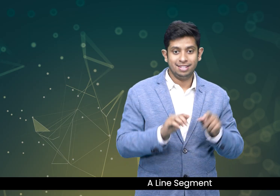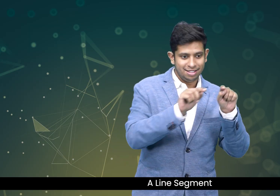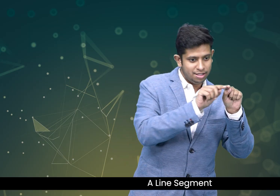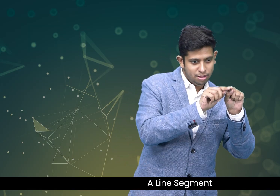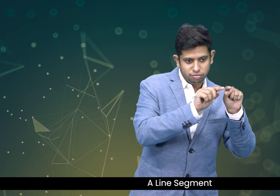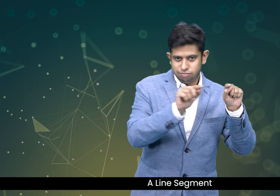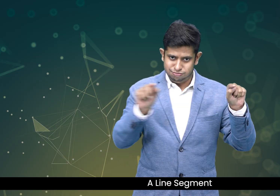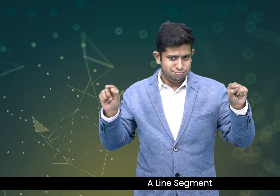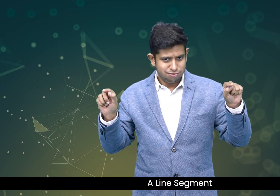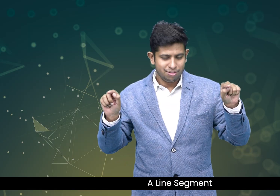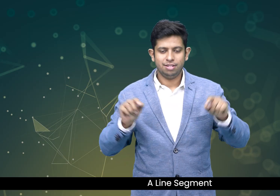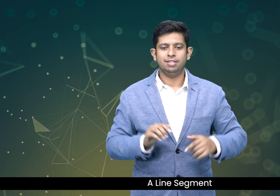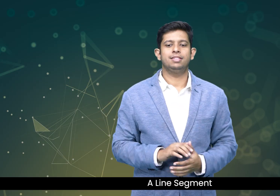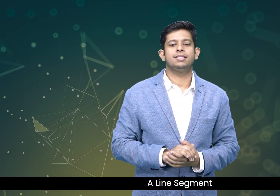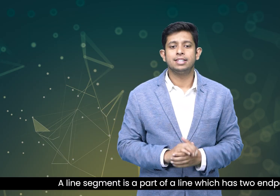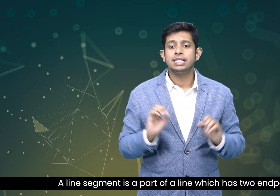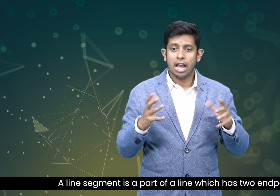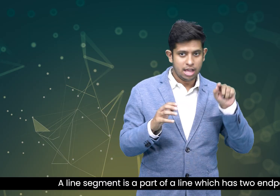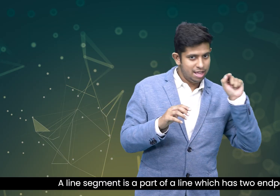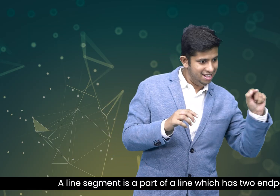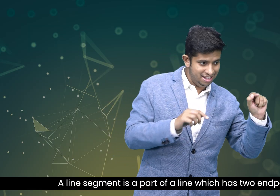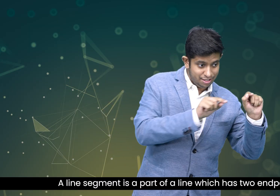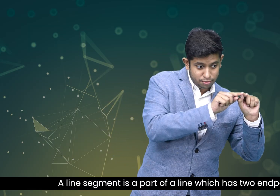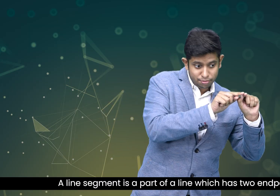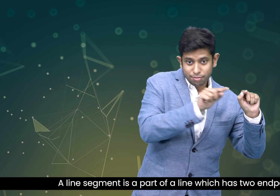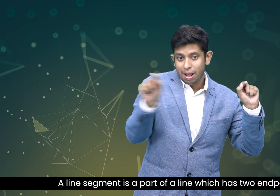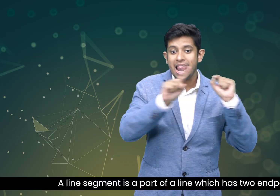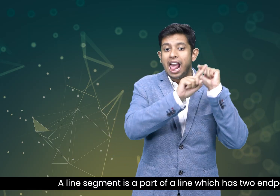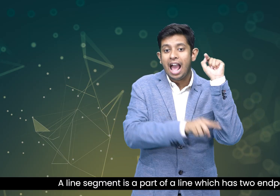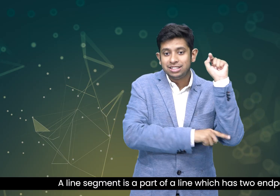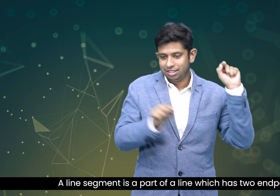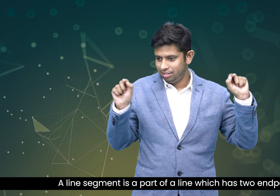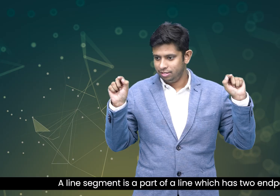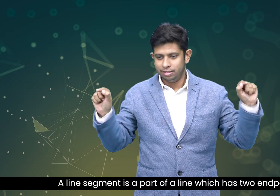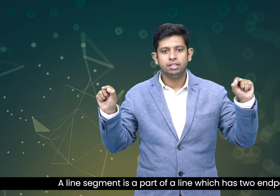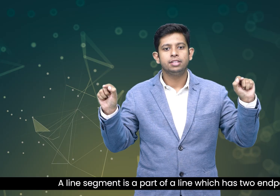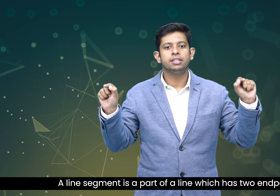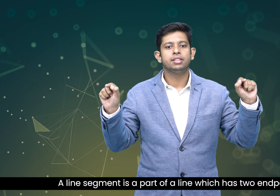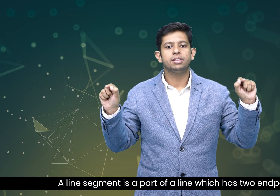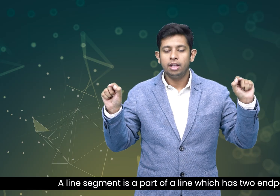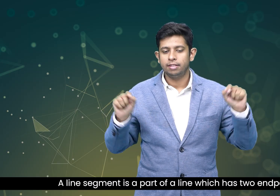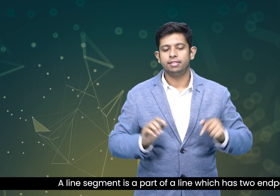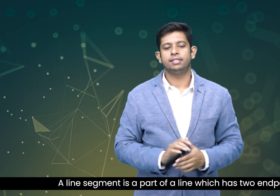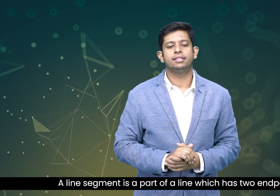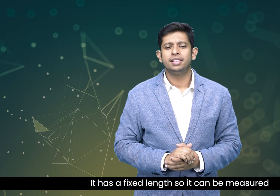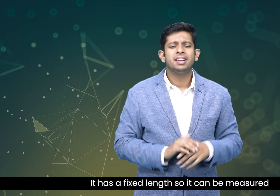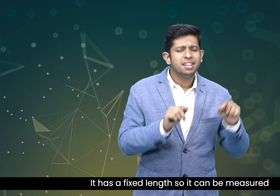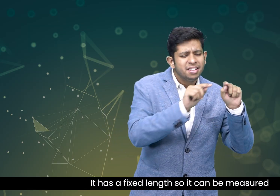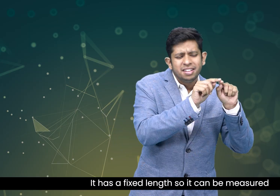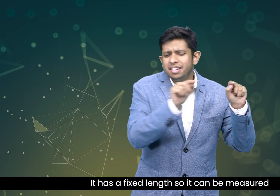A line segment. A line segment is a part of a line which has two endpoints. It has a